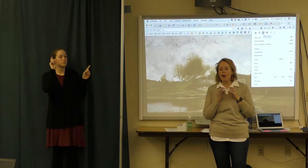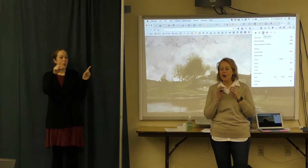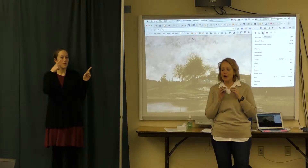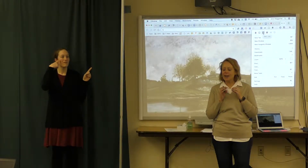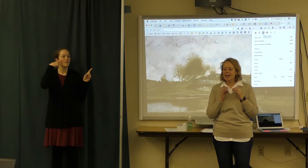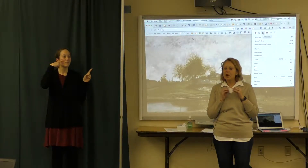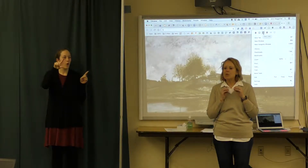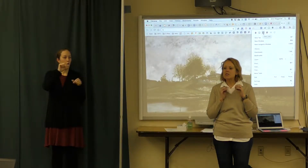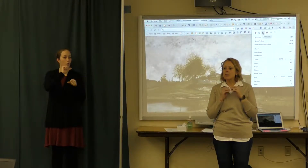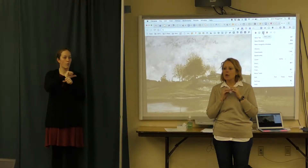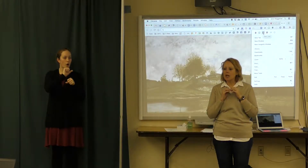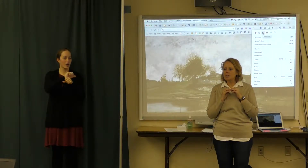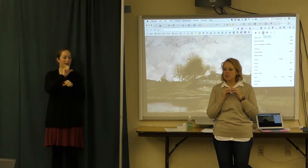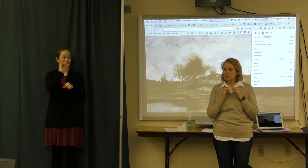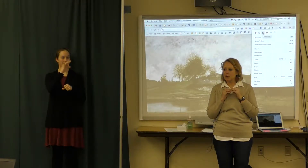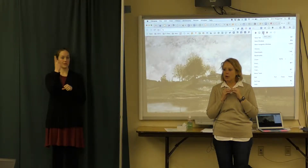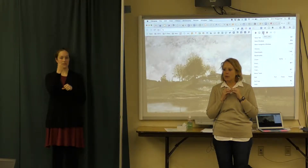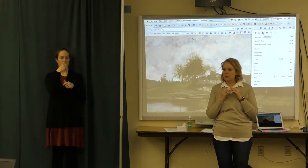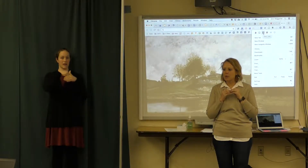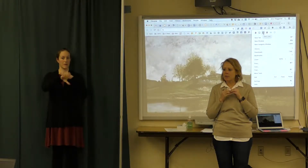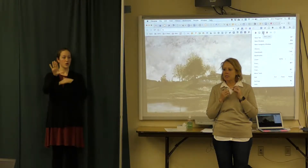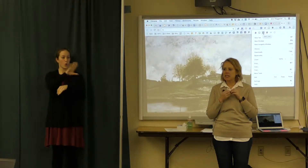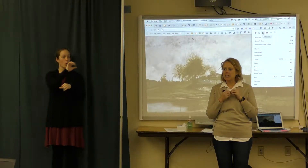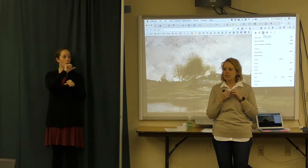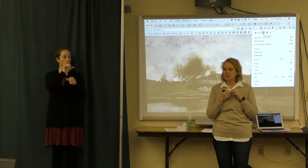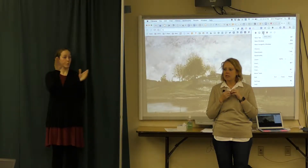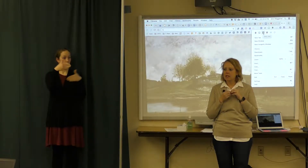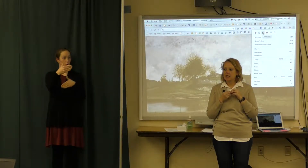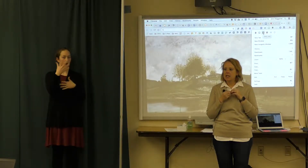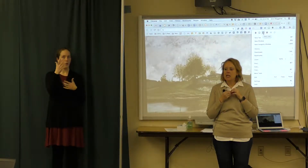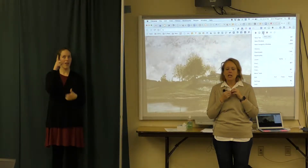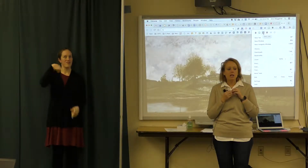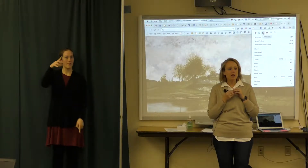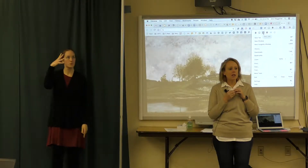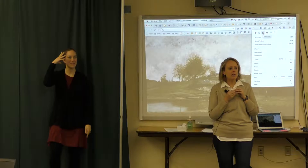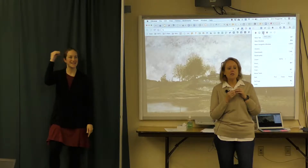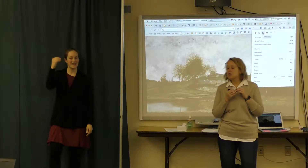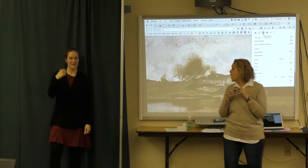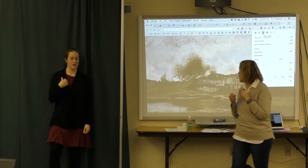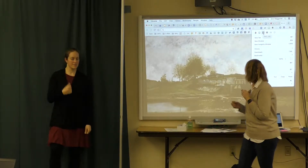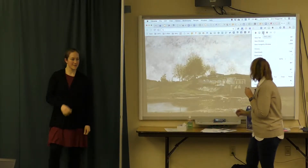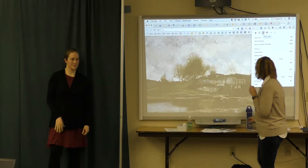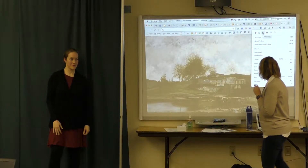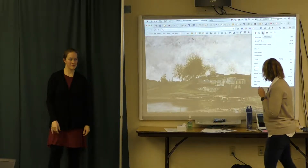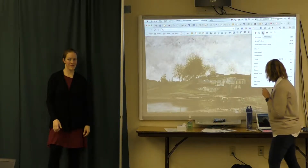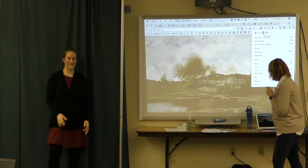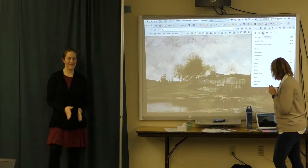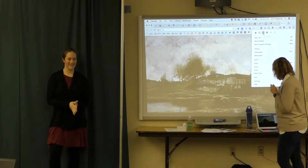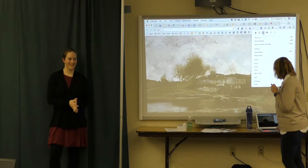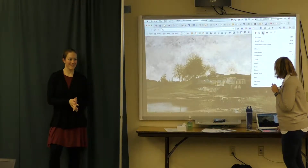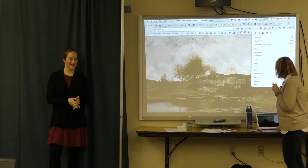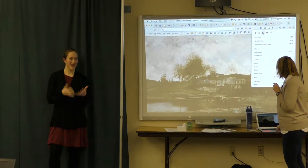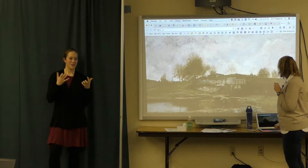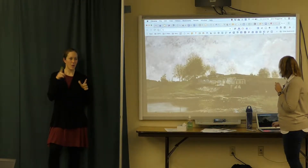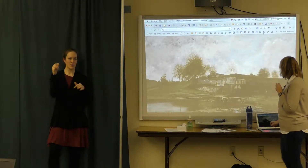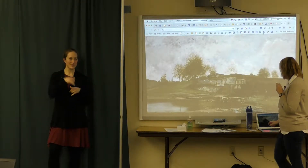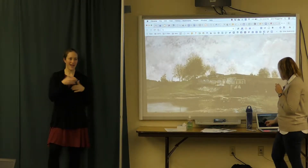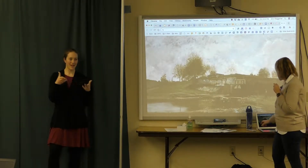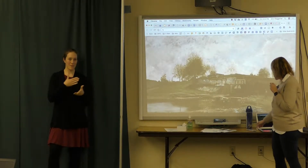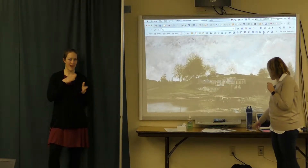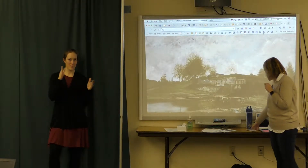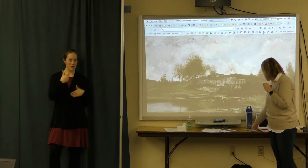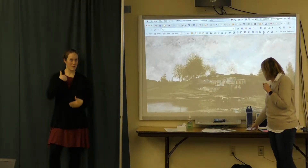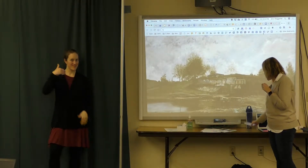like work when someone comes in your room and you want them to leave. So you